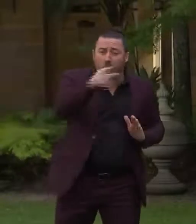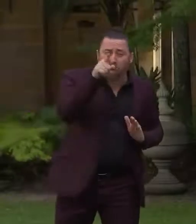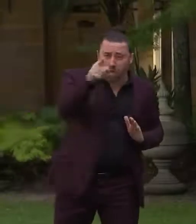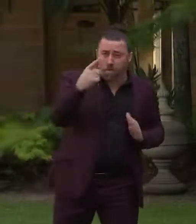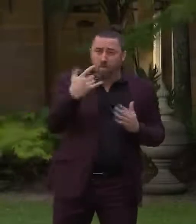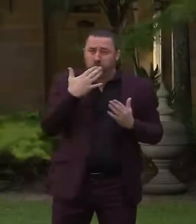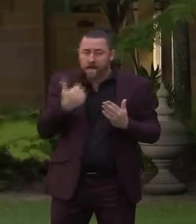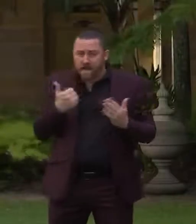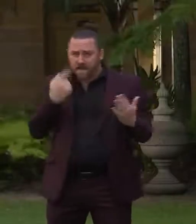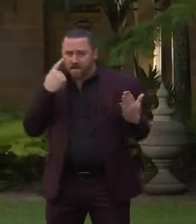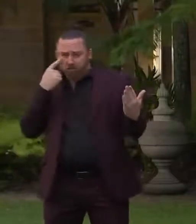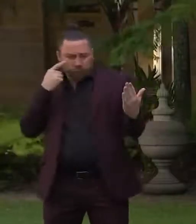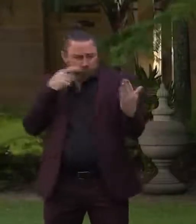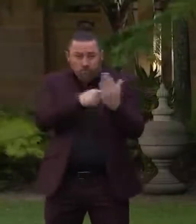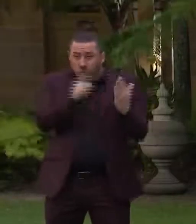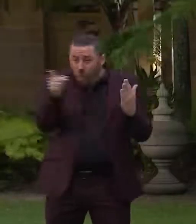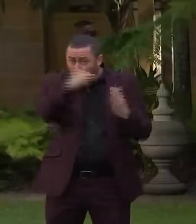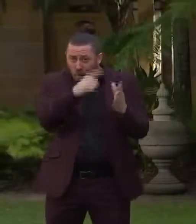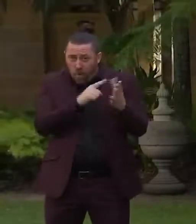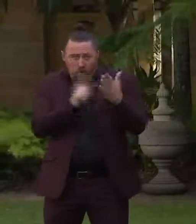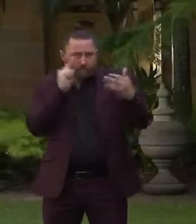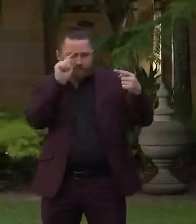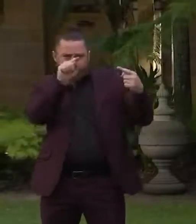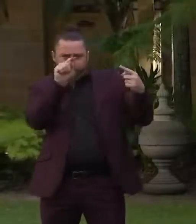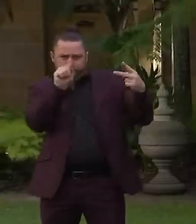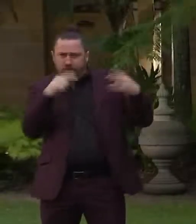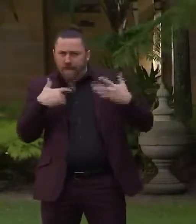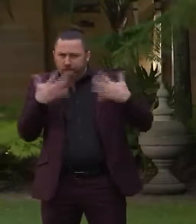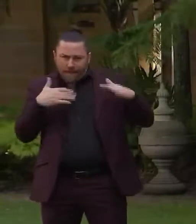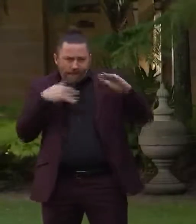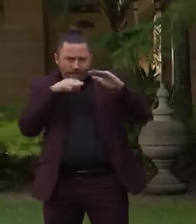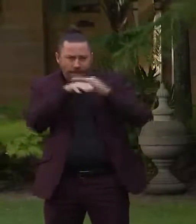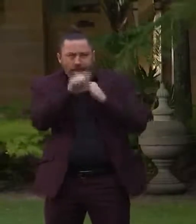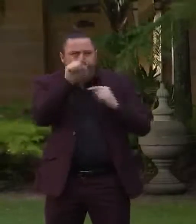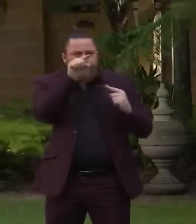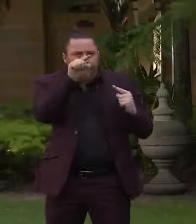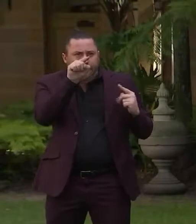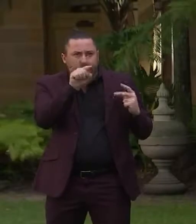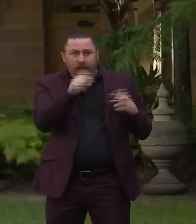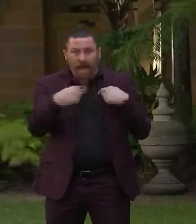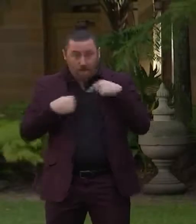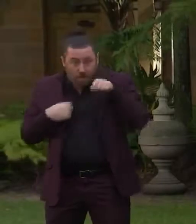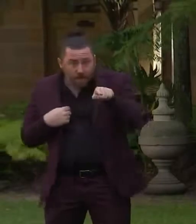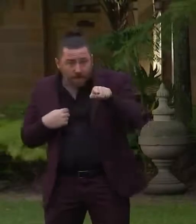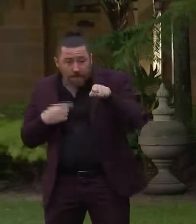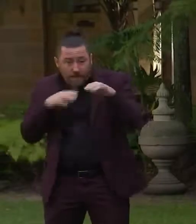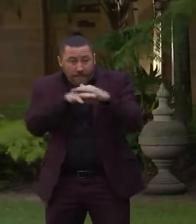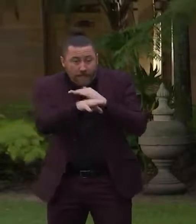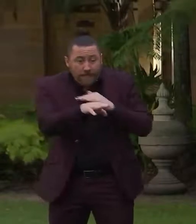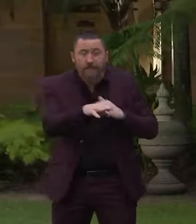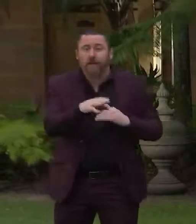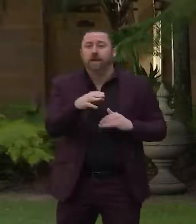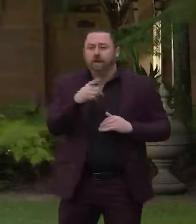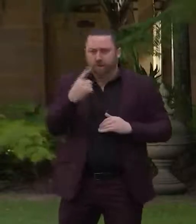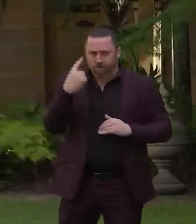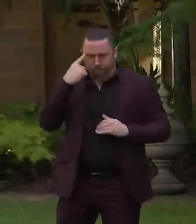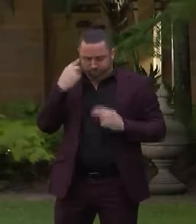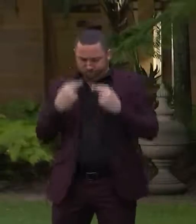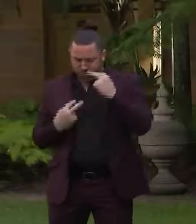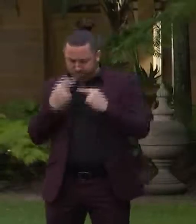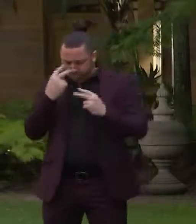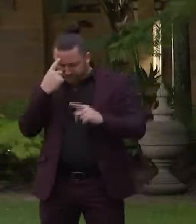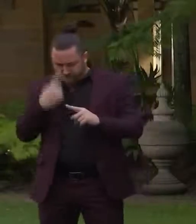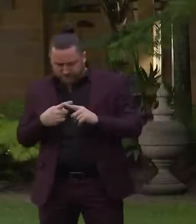check that you have not been to any of those venues that have been listed. If you have, please watch for symptoms, go